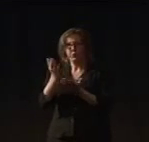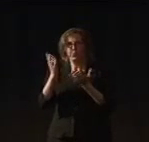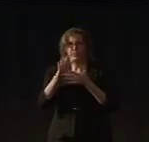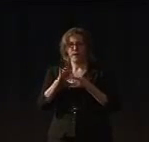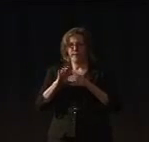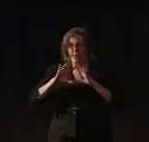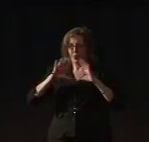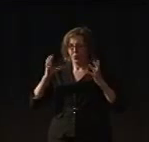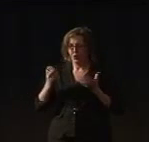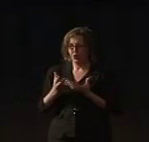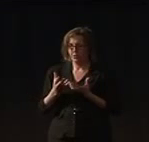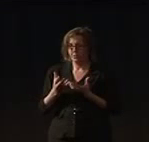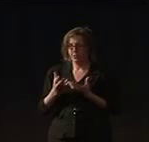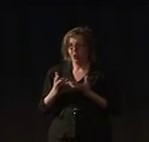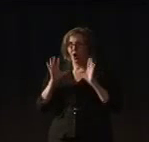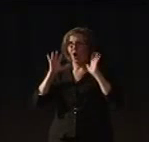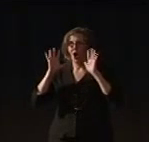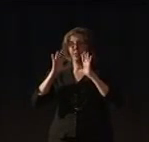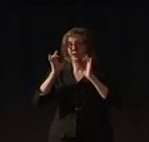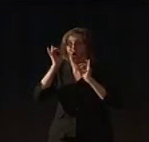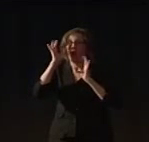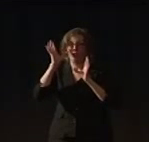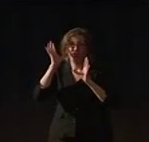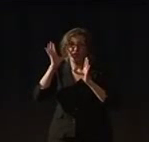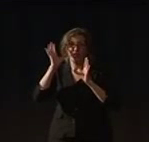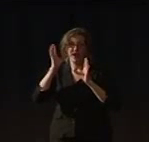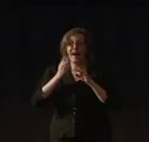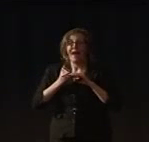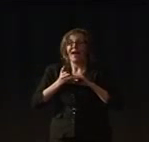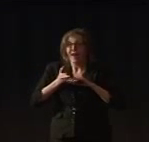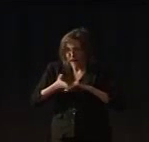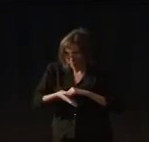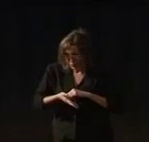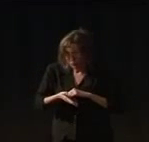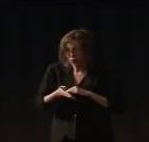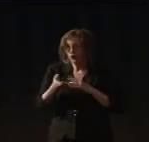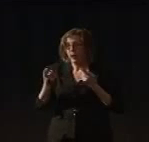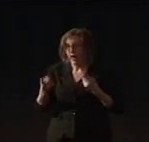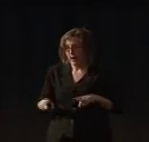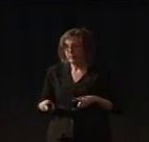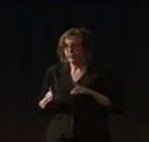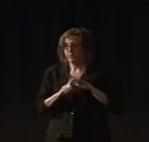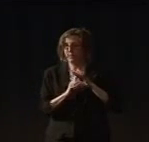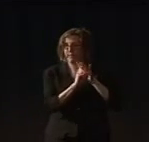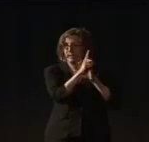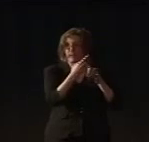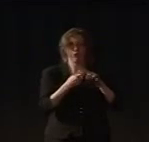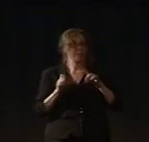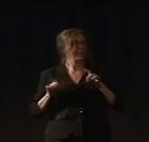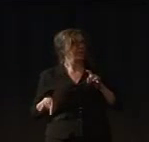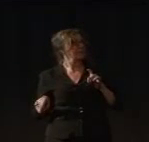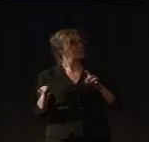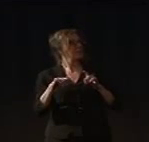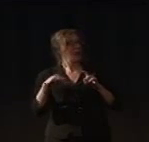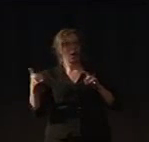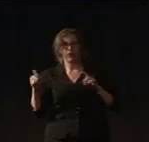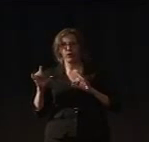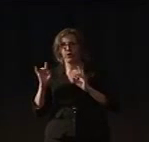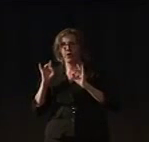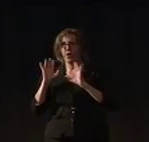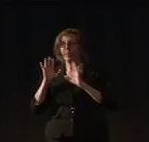let's call it by its name, horror, after having fled from this other world of